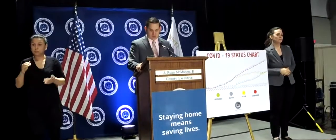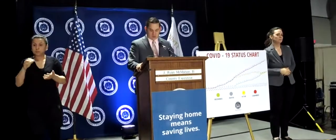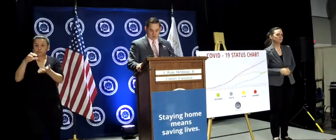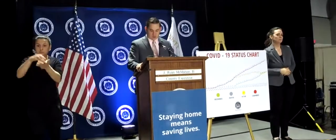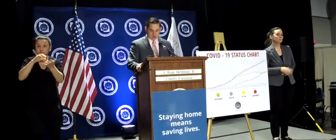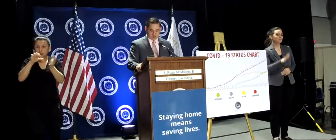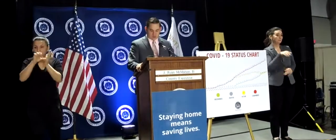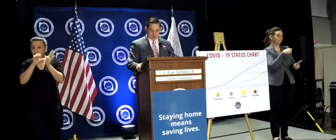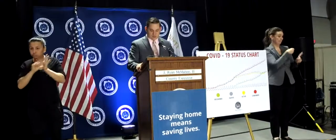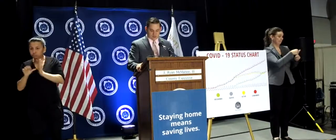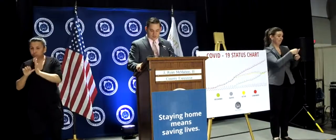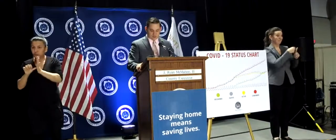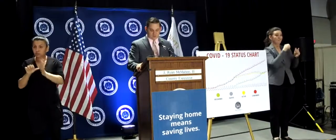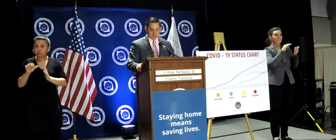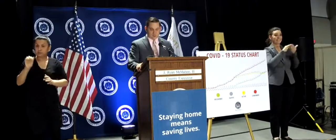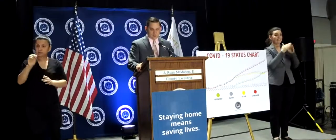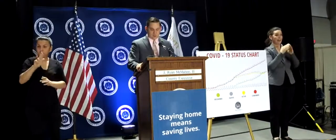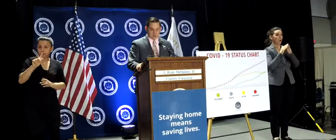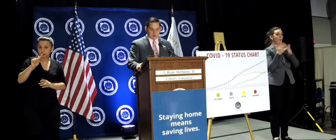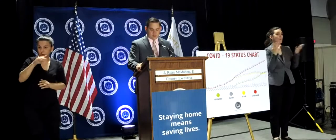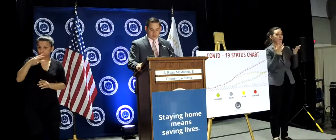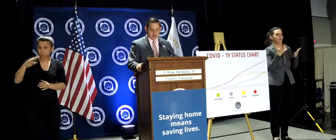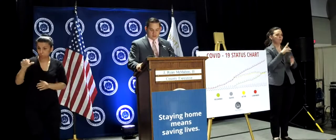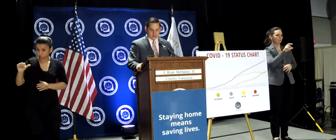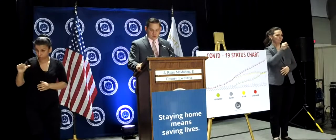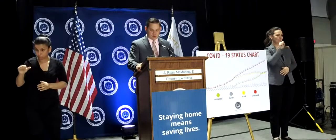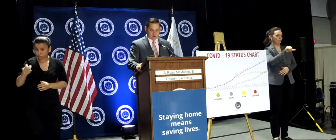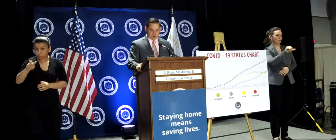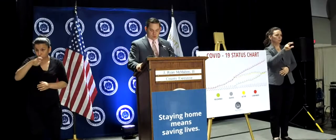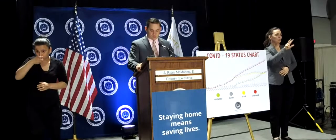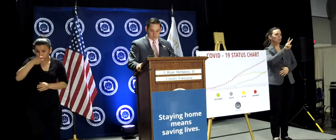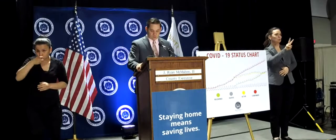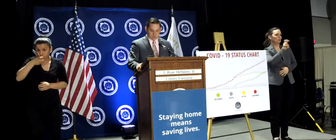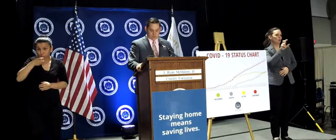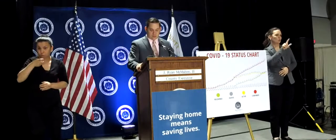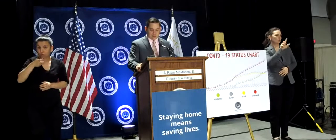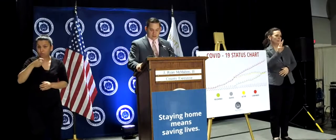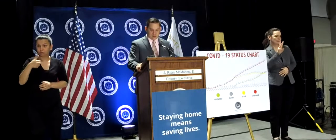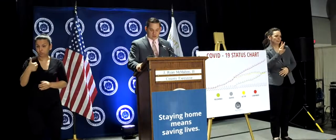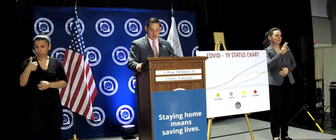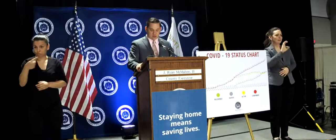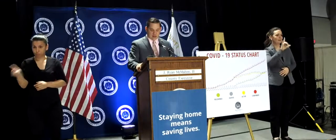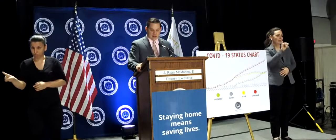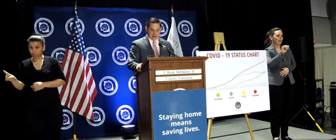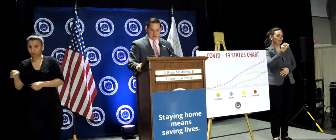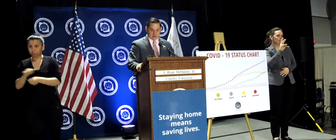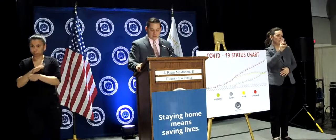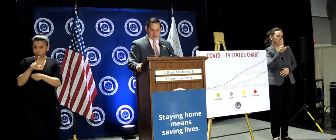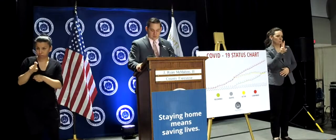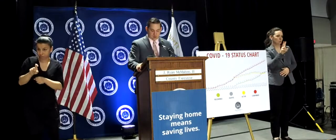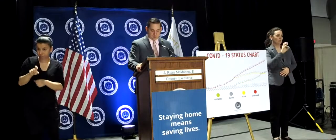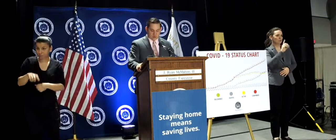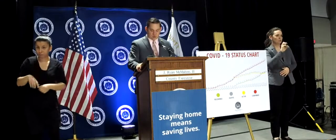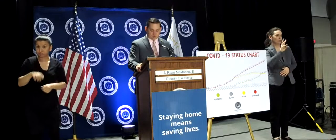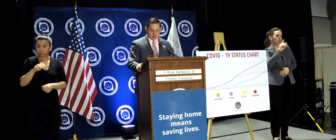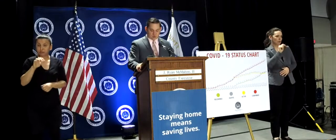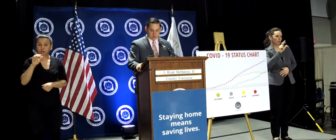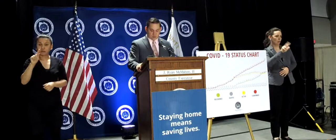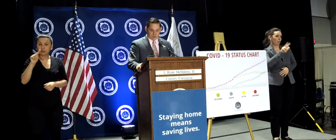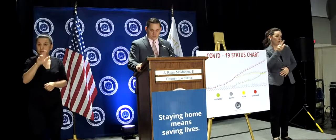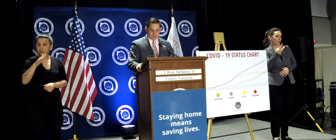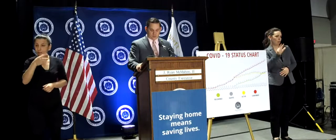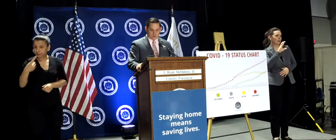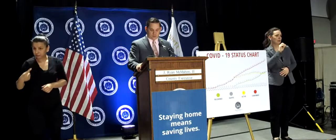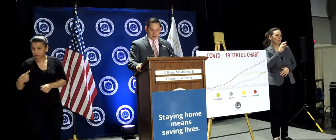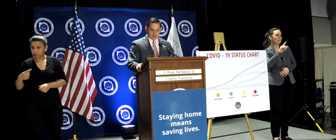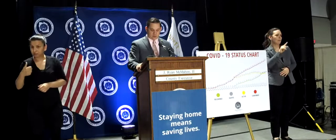of Syracuse, 226. Town of Clay, 62. Manlius, 39. DeWitt,